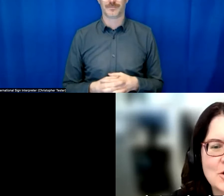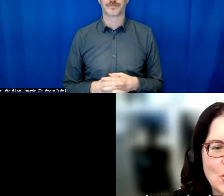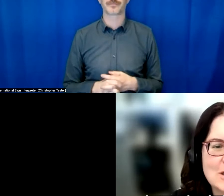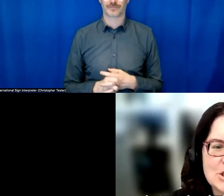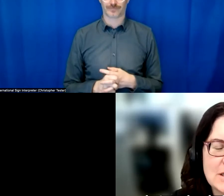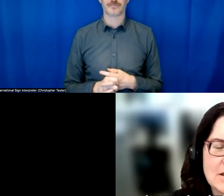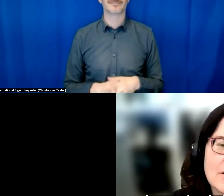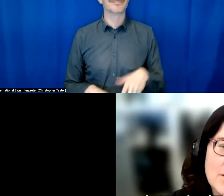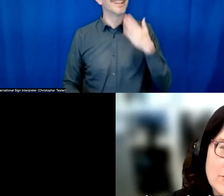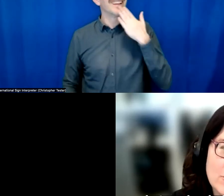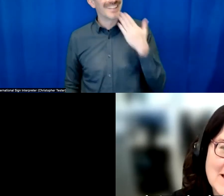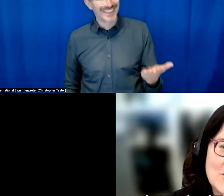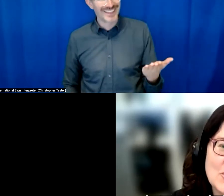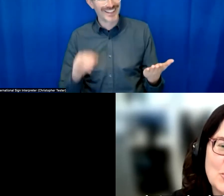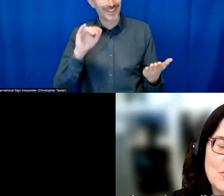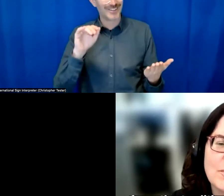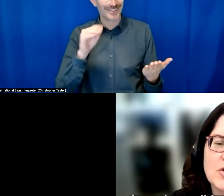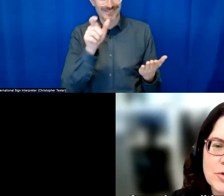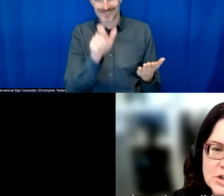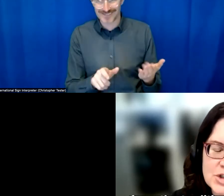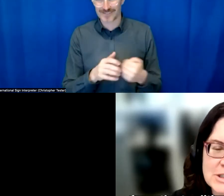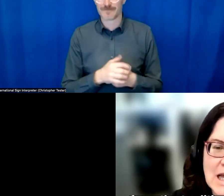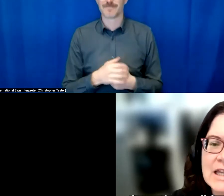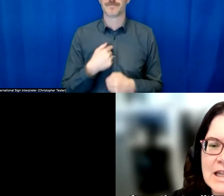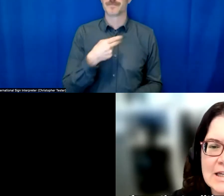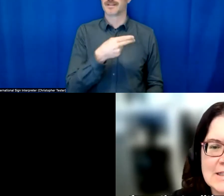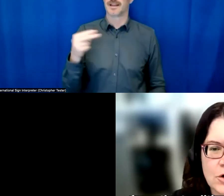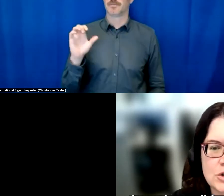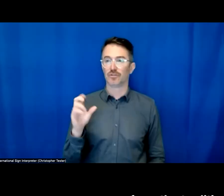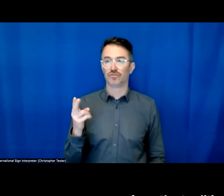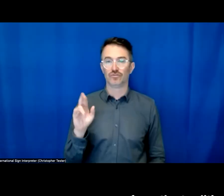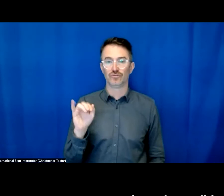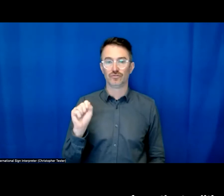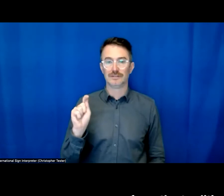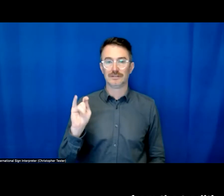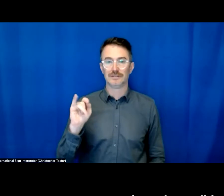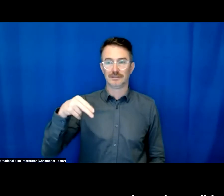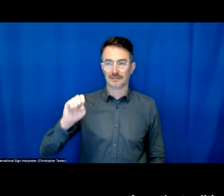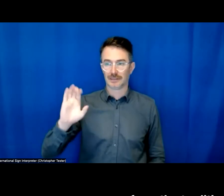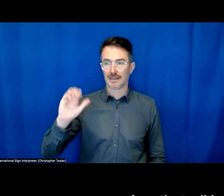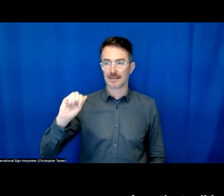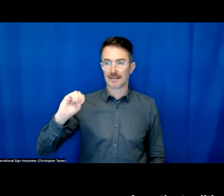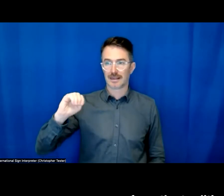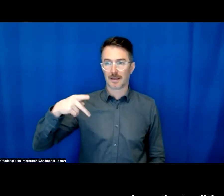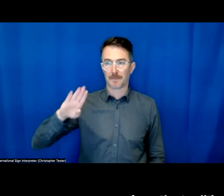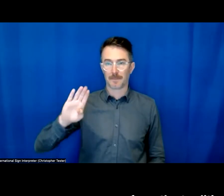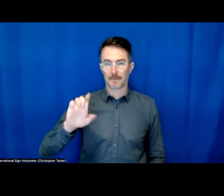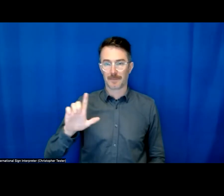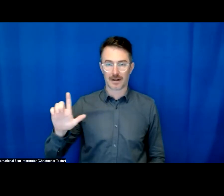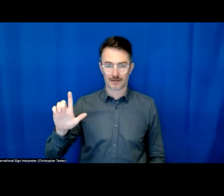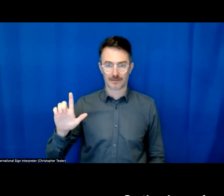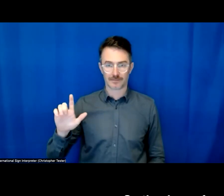by acknowledging that I'm here speaking to you from the traditional unceded territory of the Algonquin Anishinaabe